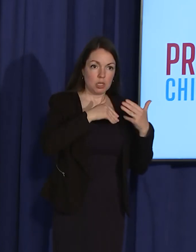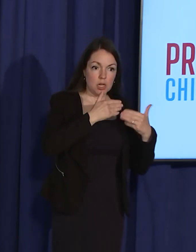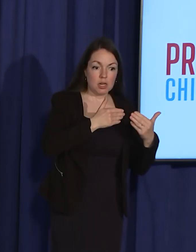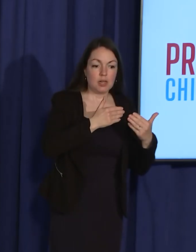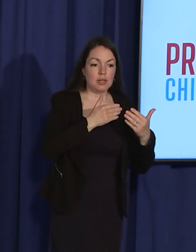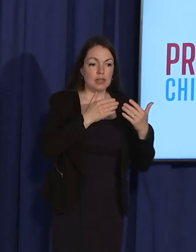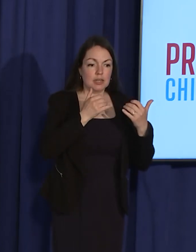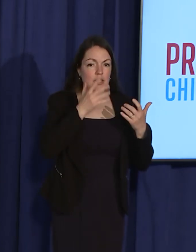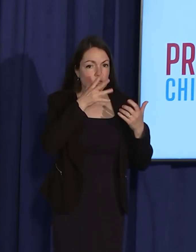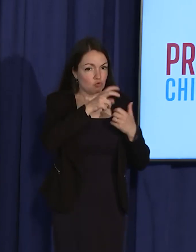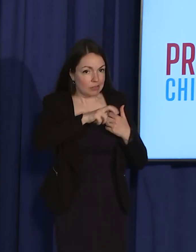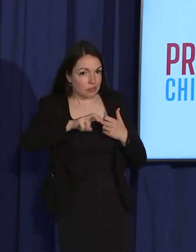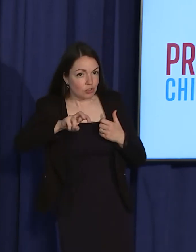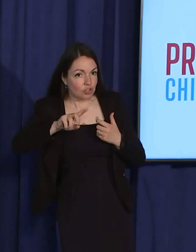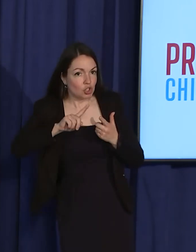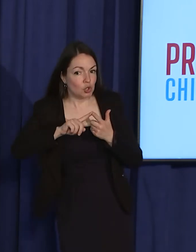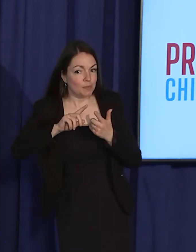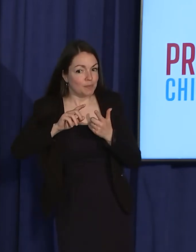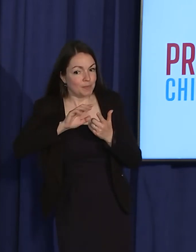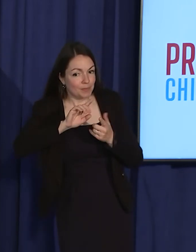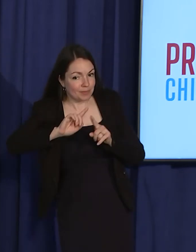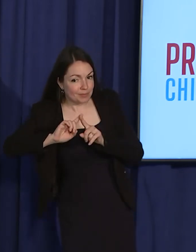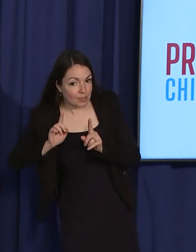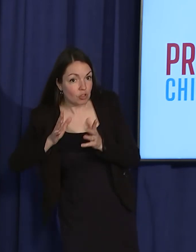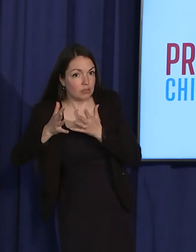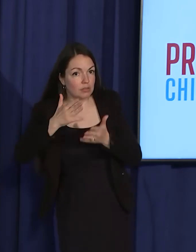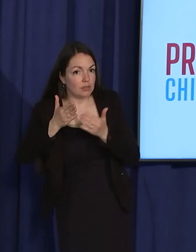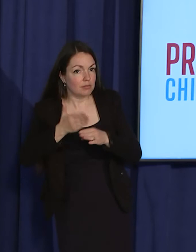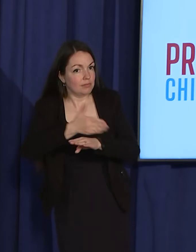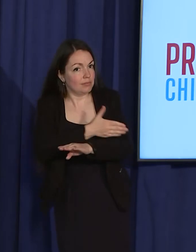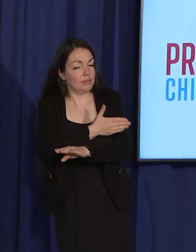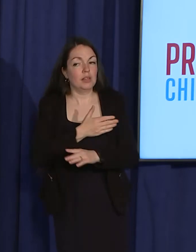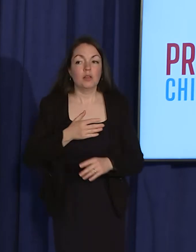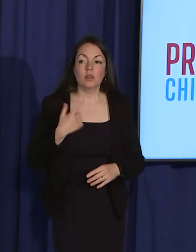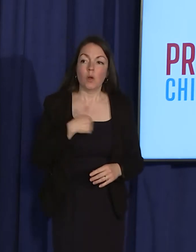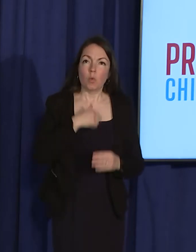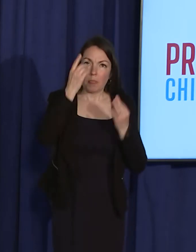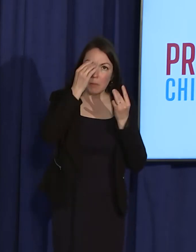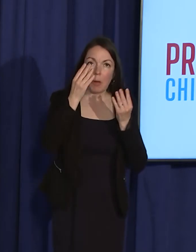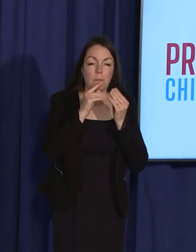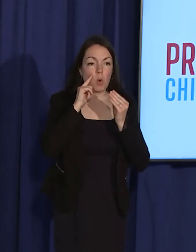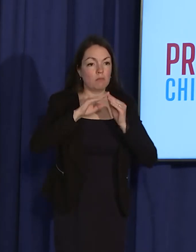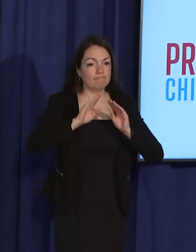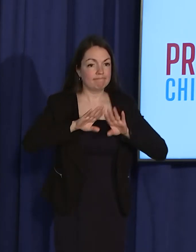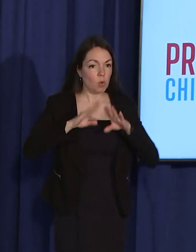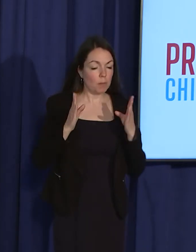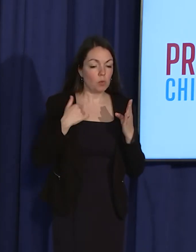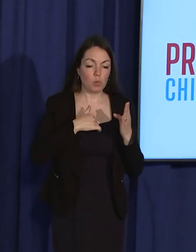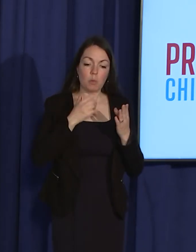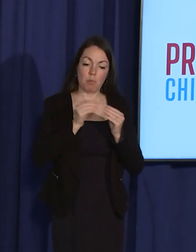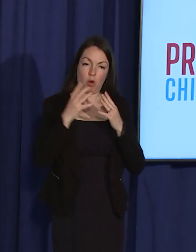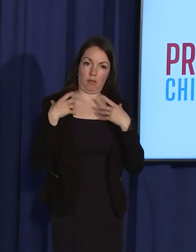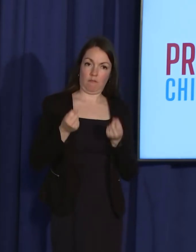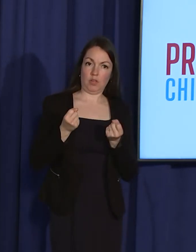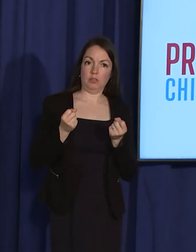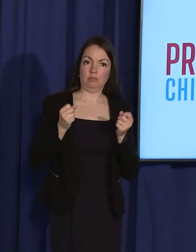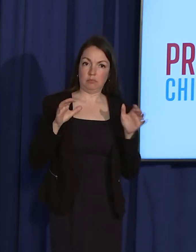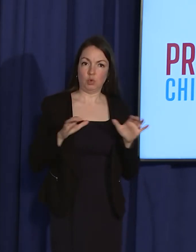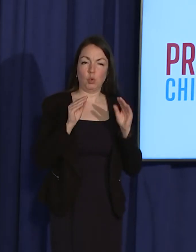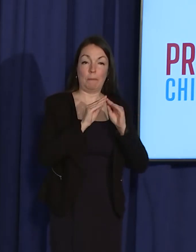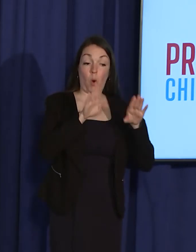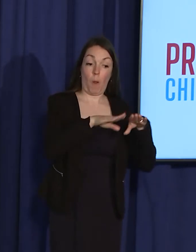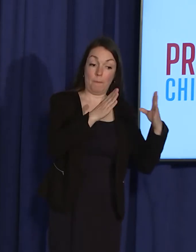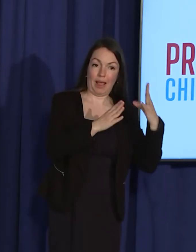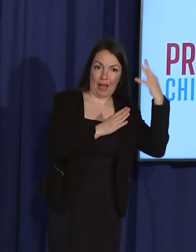felt strongly, and as we were thinking about reopening, that we were much more confident with doing that out of doors, even at the time where we were seeing